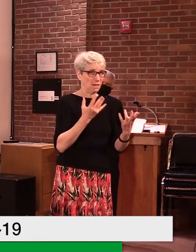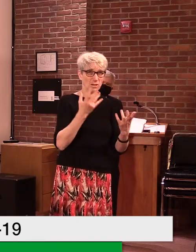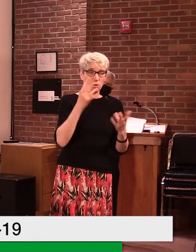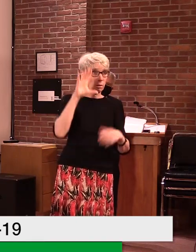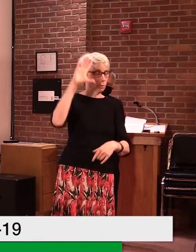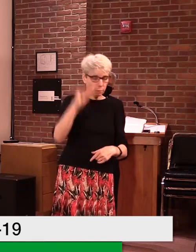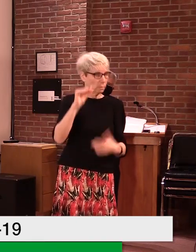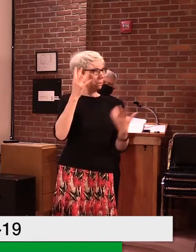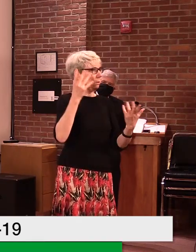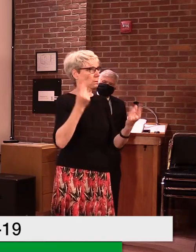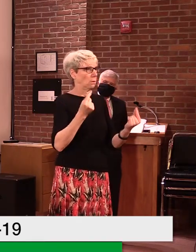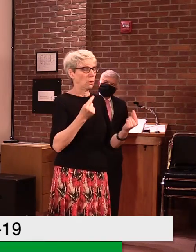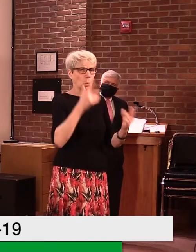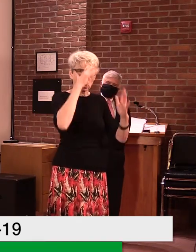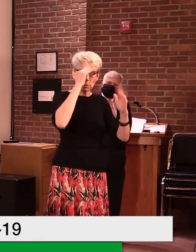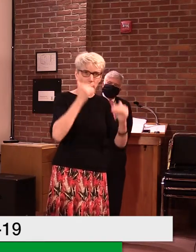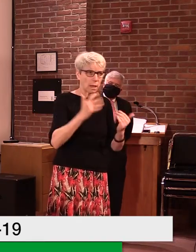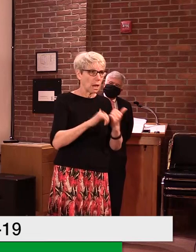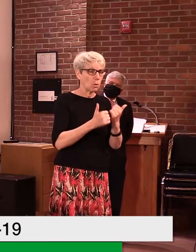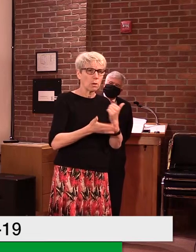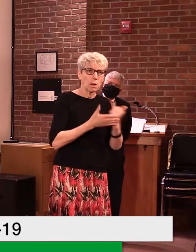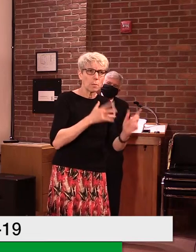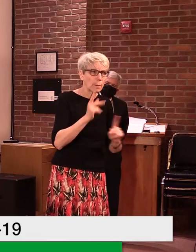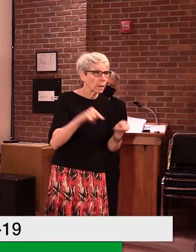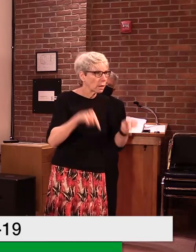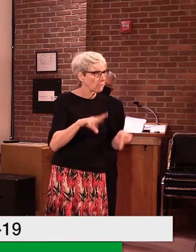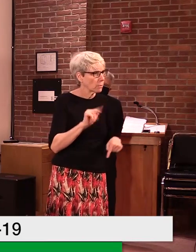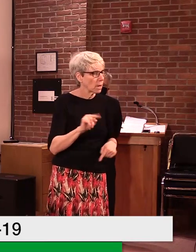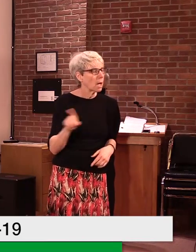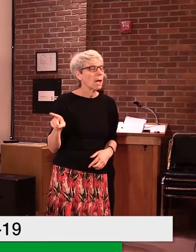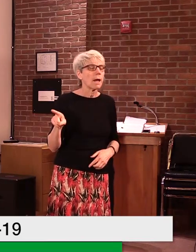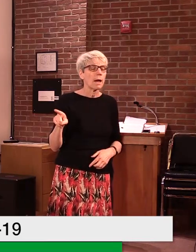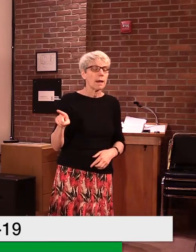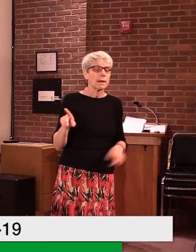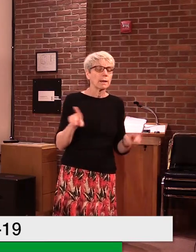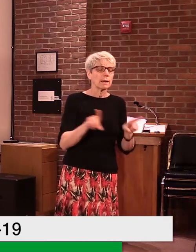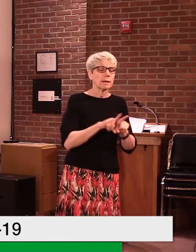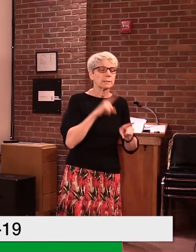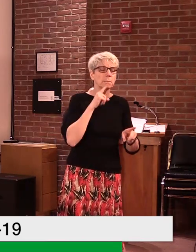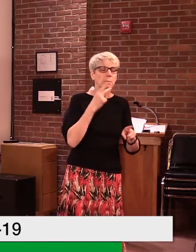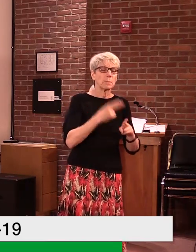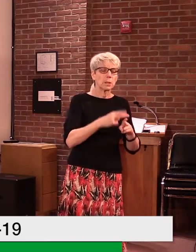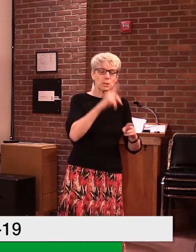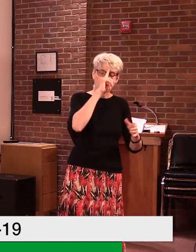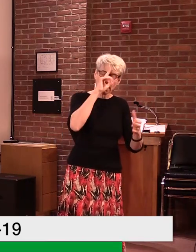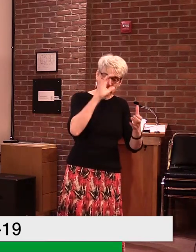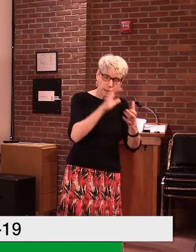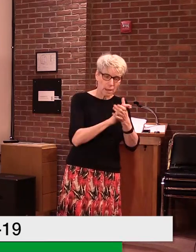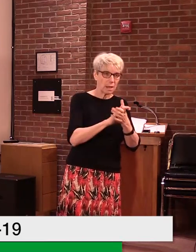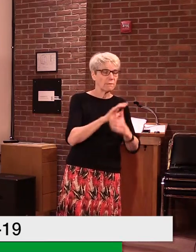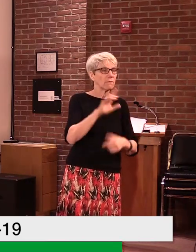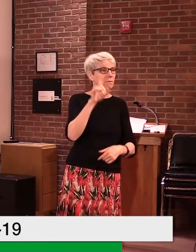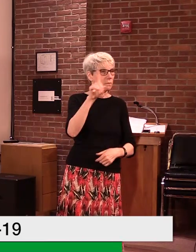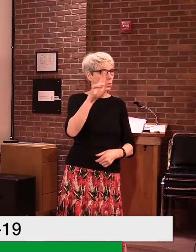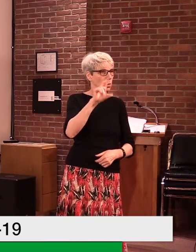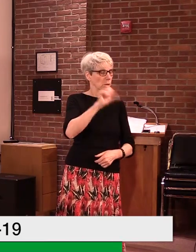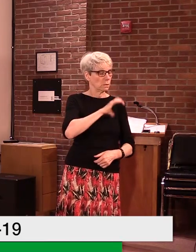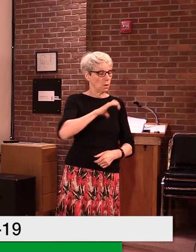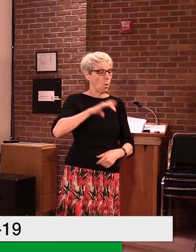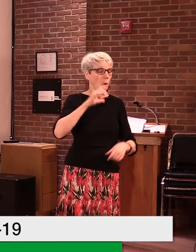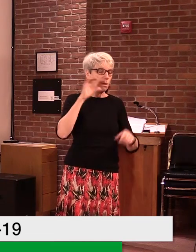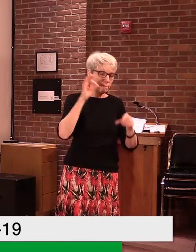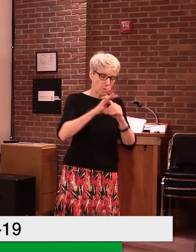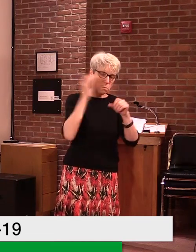questioning, I believe Congress will be taking some action this week from everything that I've heard from other governors and from